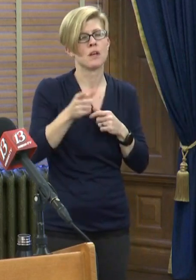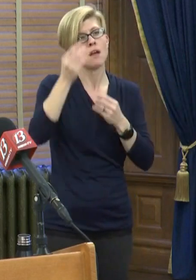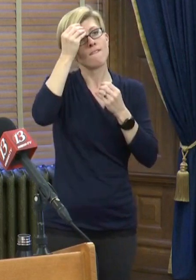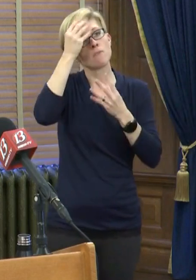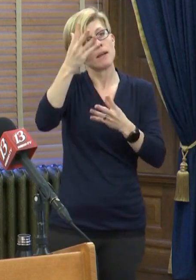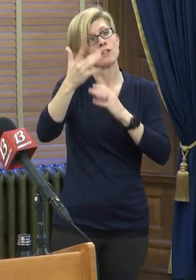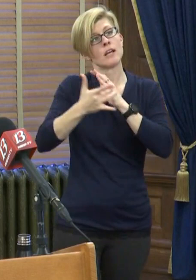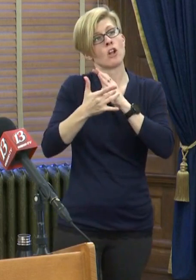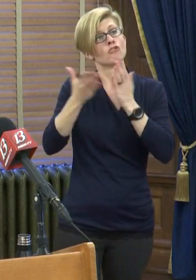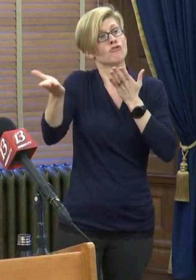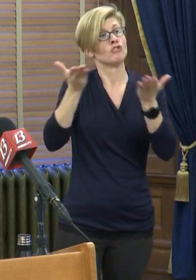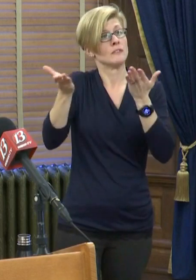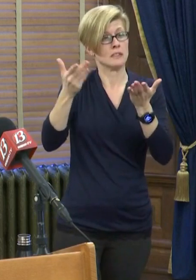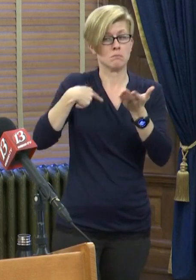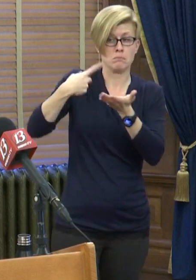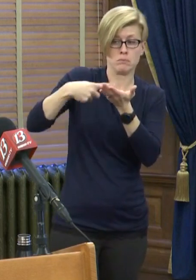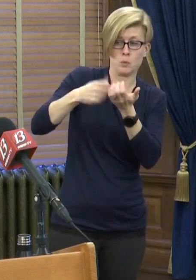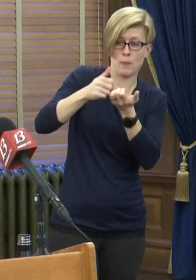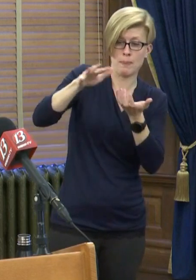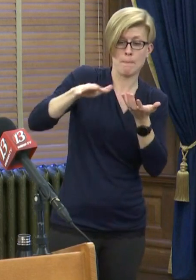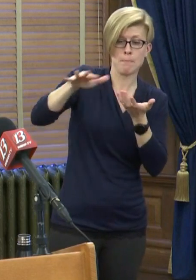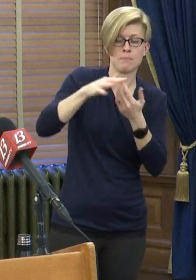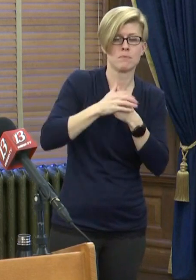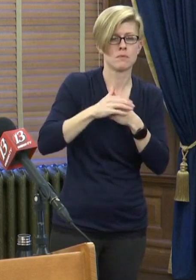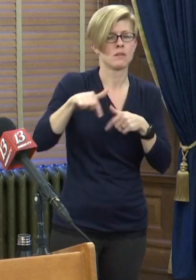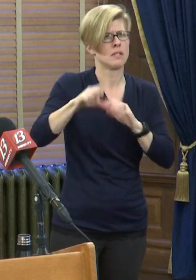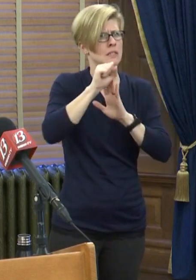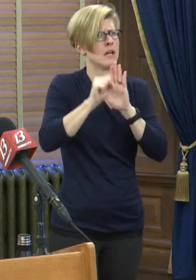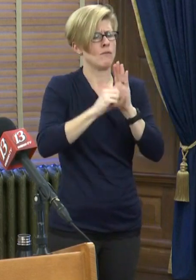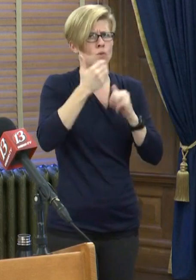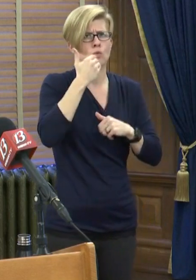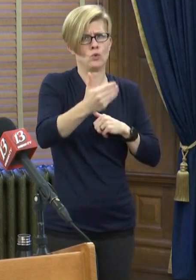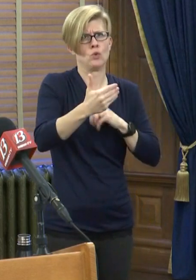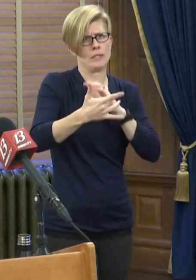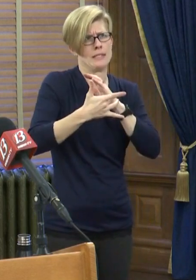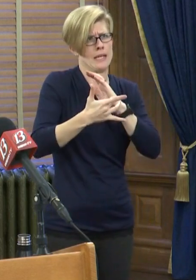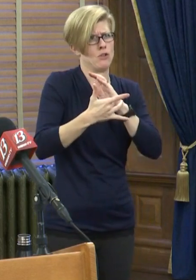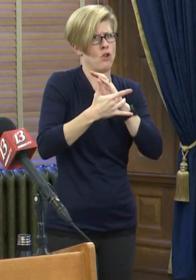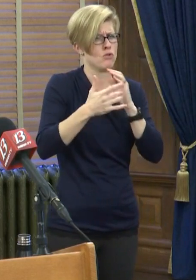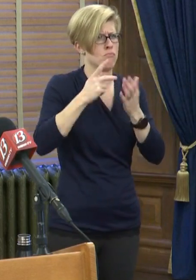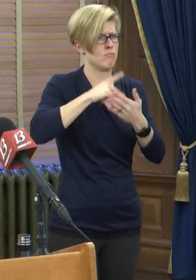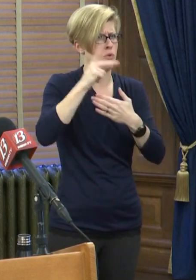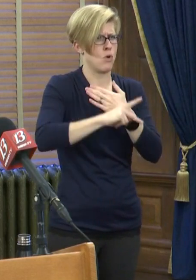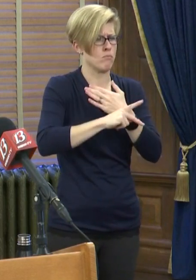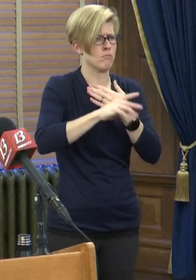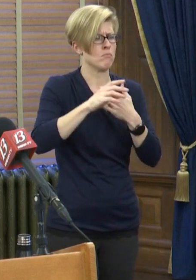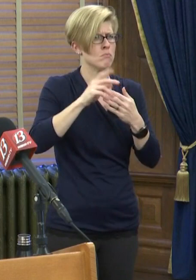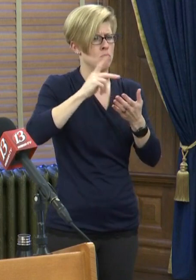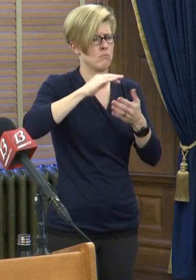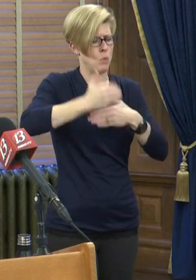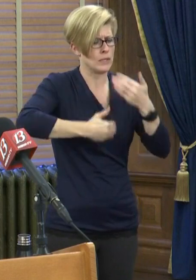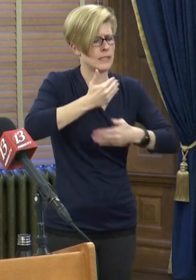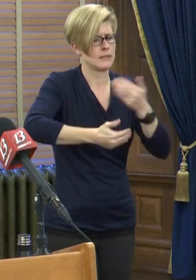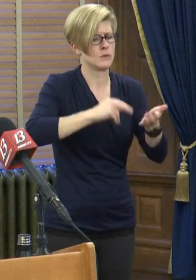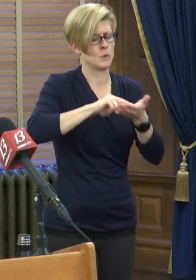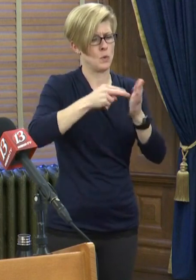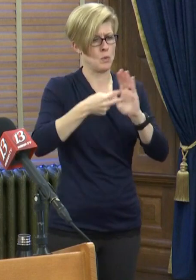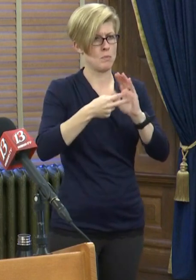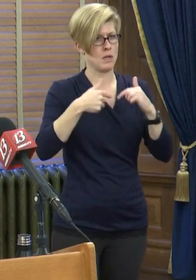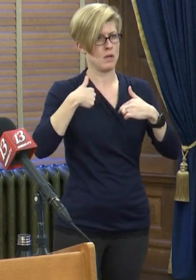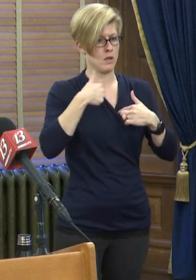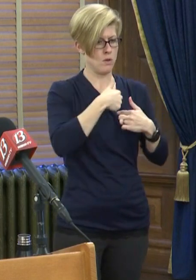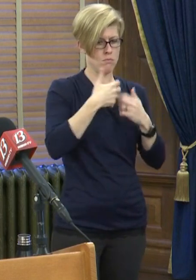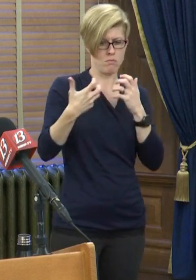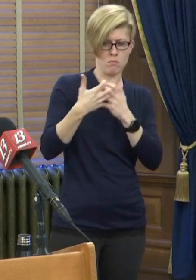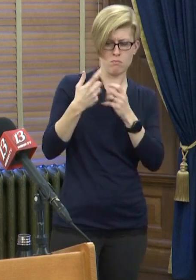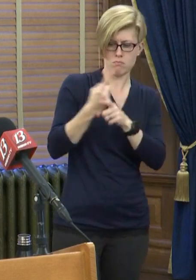Technology Services. Our state has a robust technology project management process which assures that our initiative aligns with proper